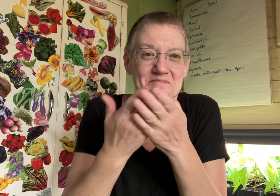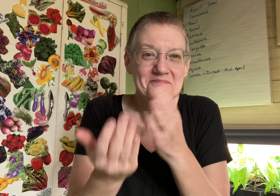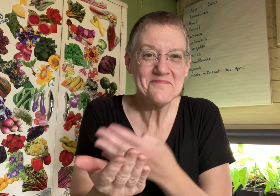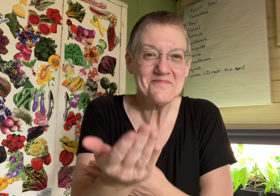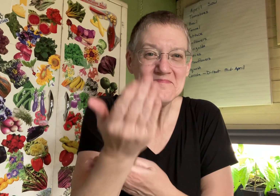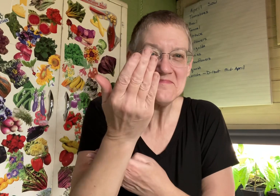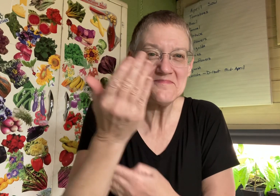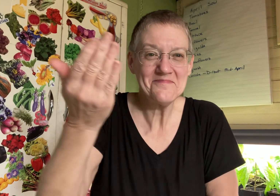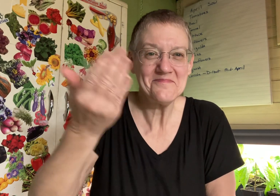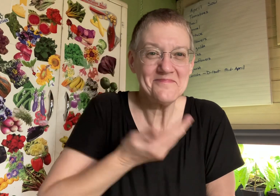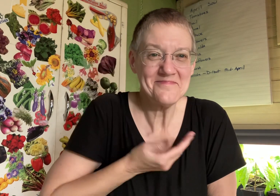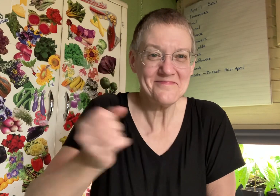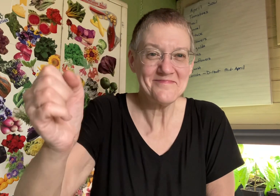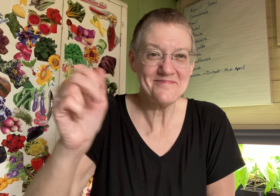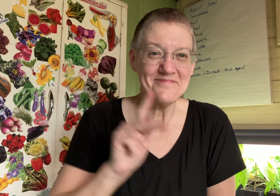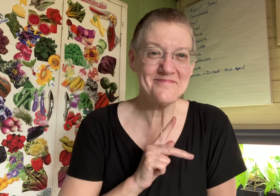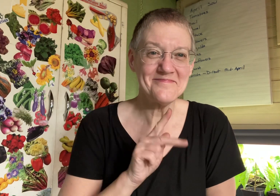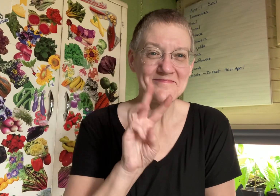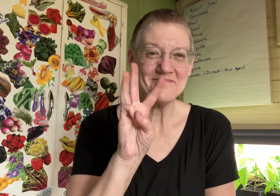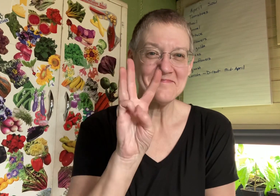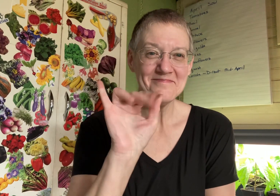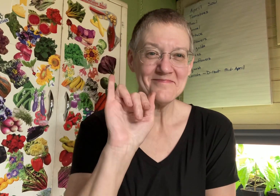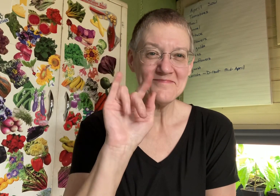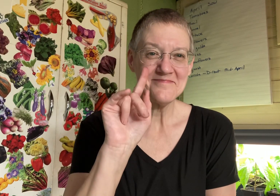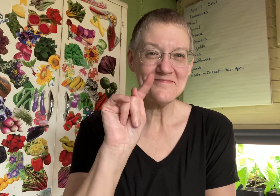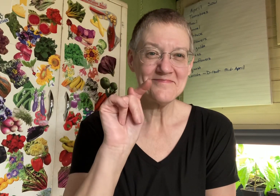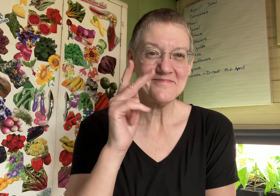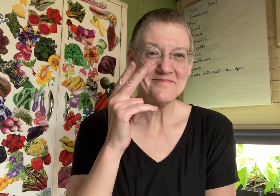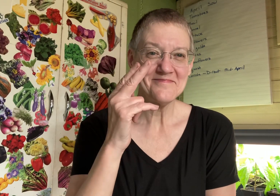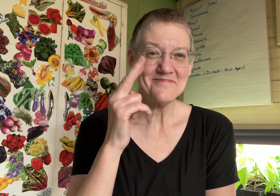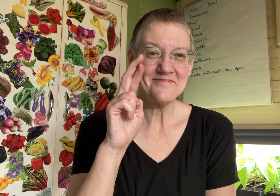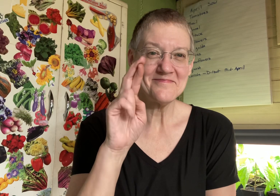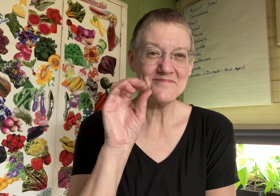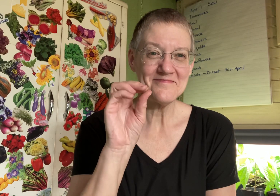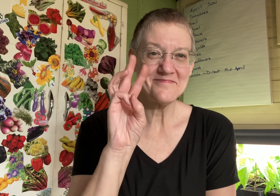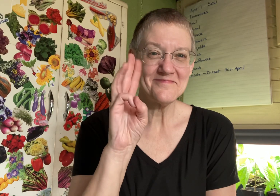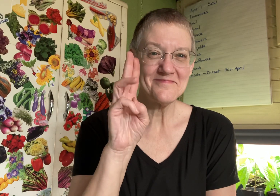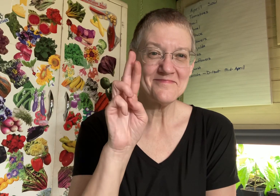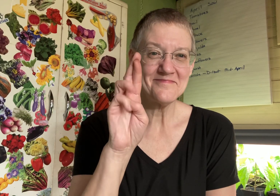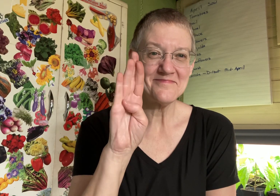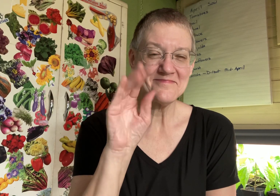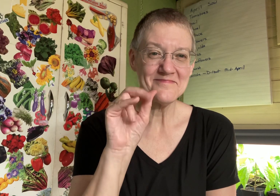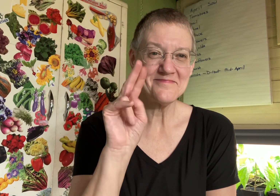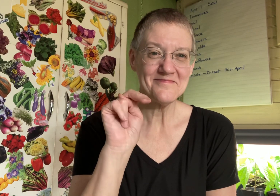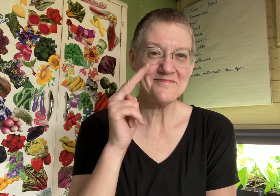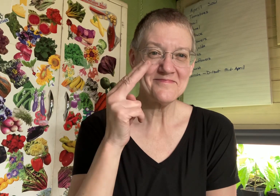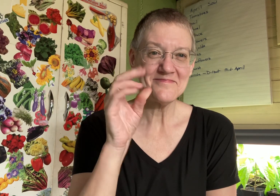Good morning and welcome back to Withrow Urban